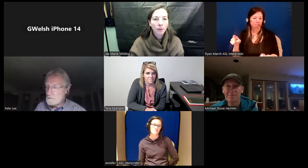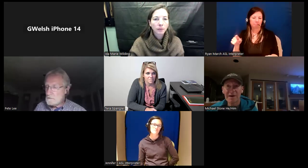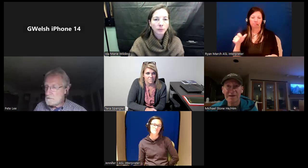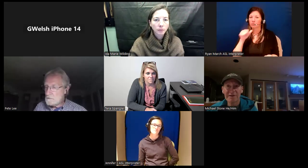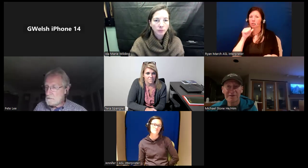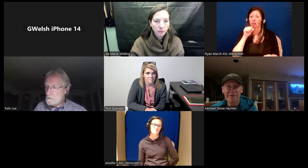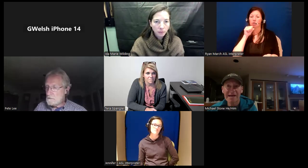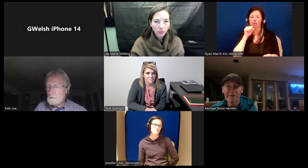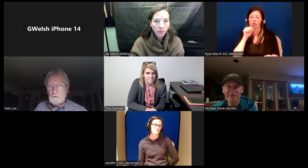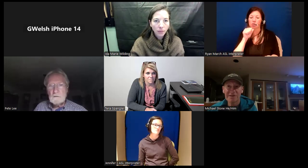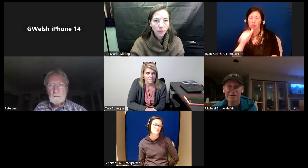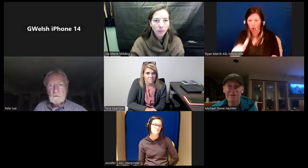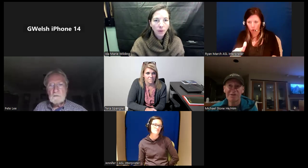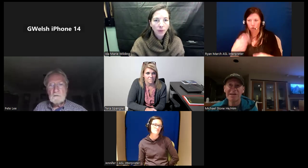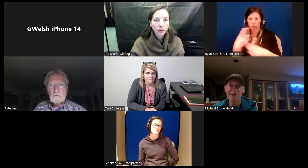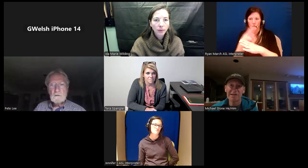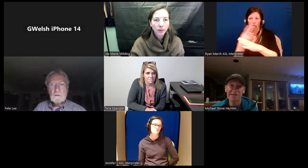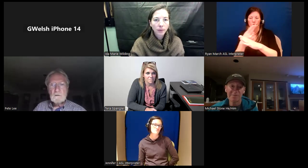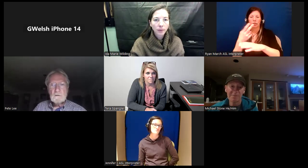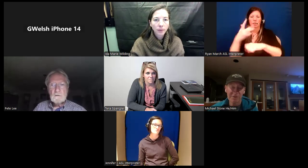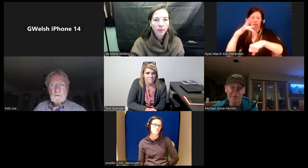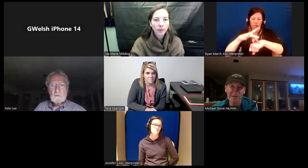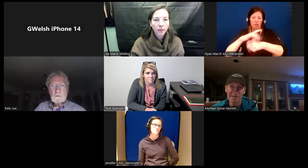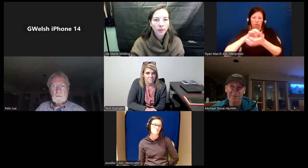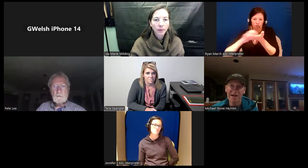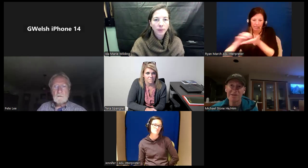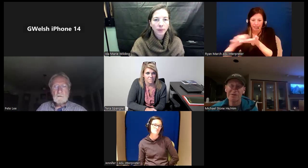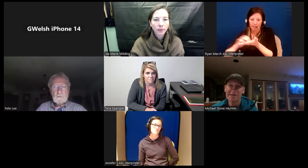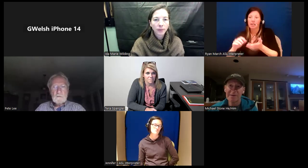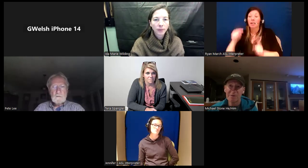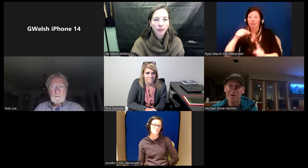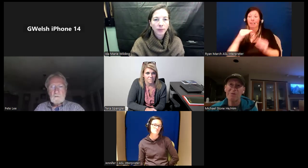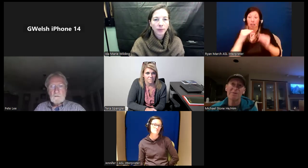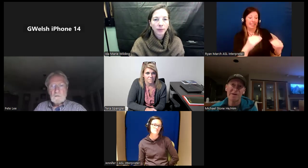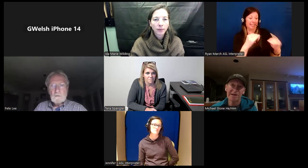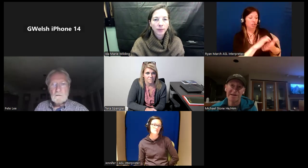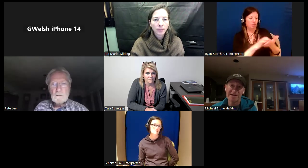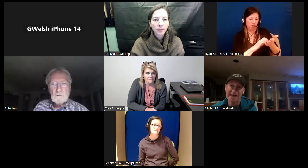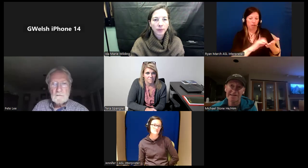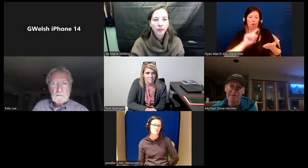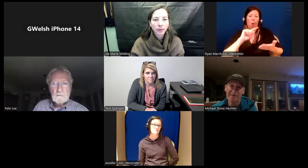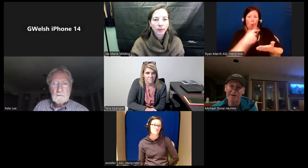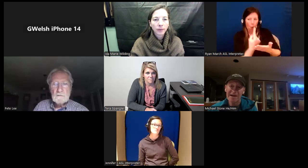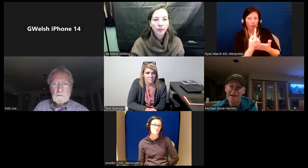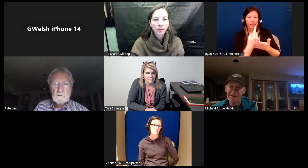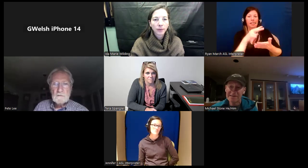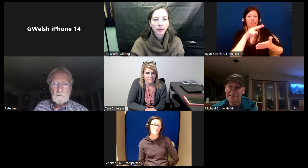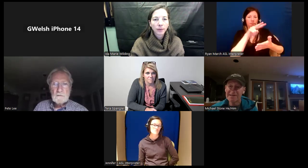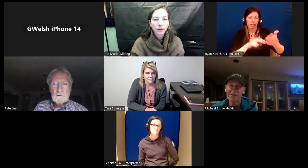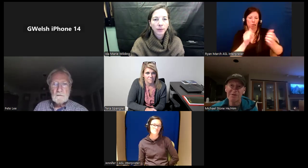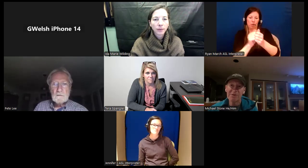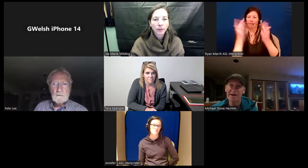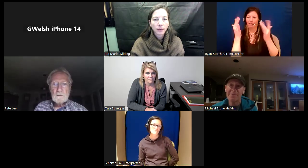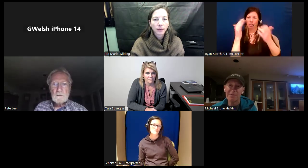read Braille tactily. So they're teaching it to blind students that will only read it in a tactile manner. This is